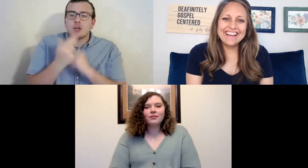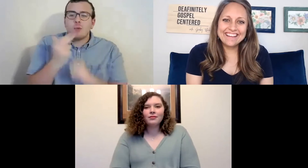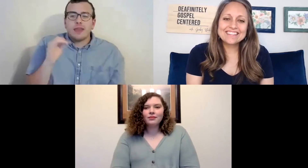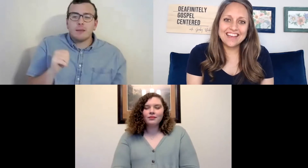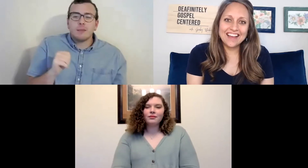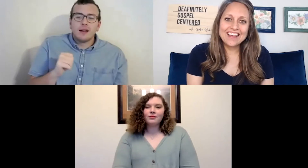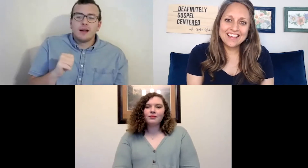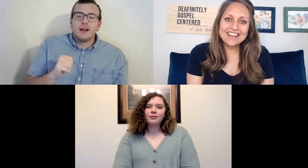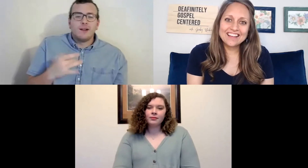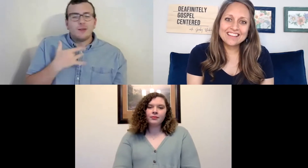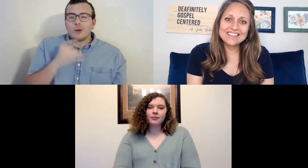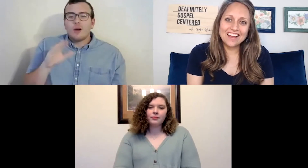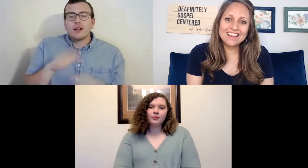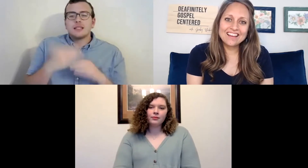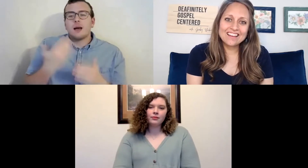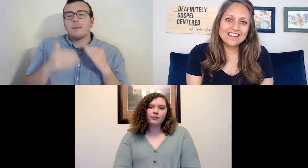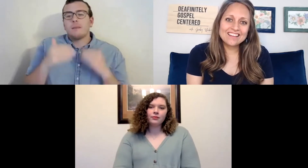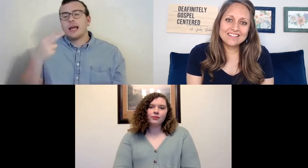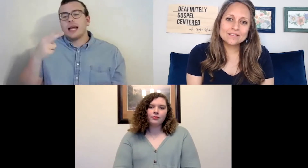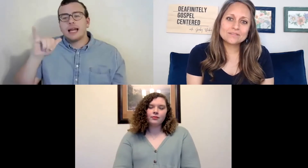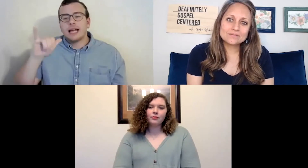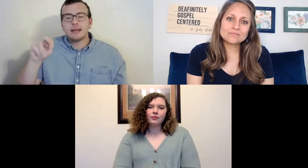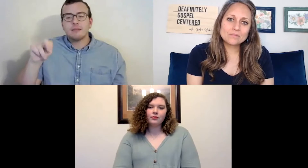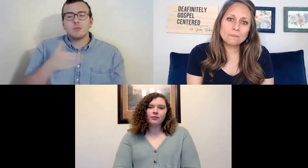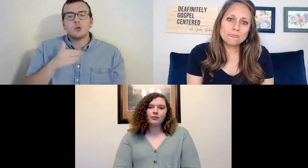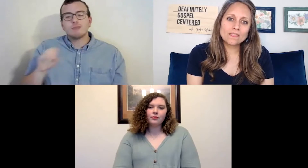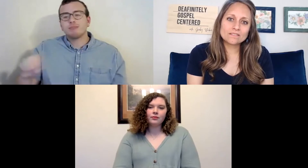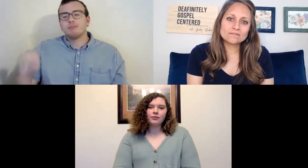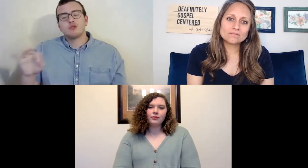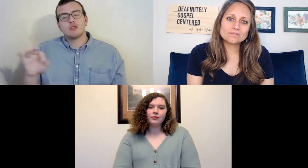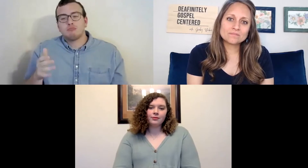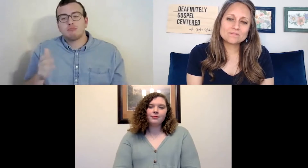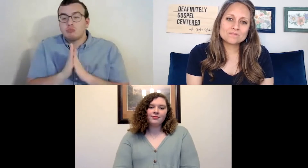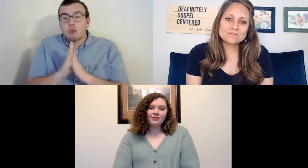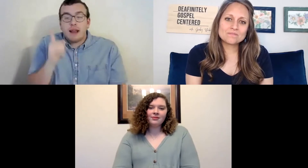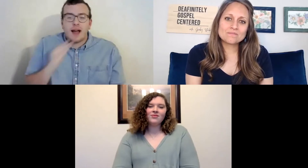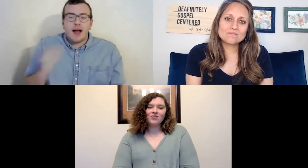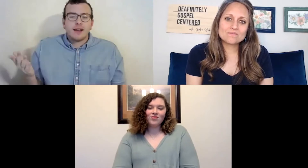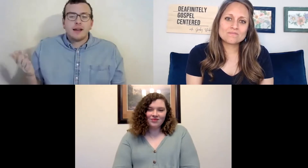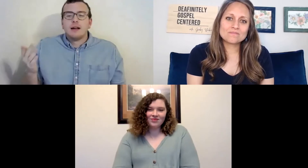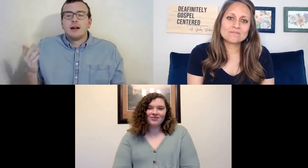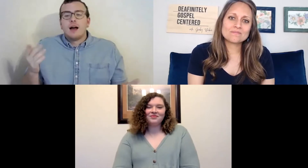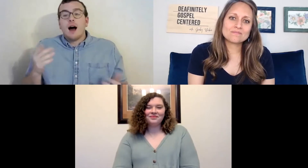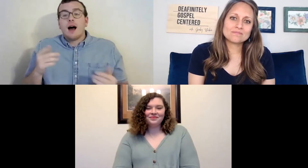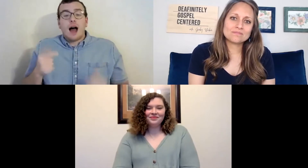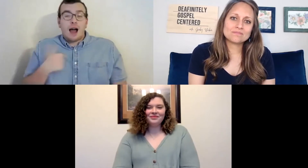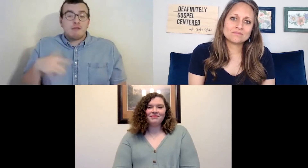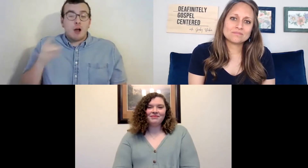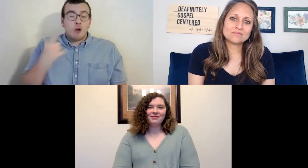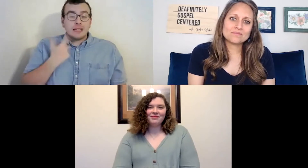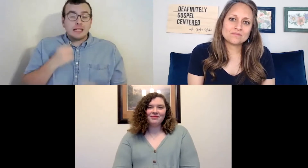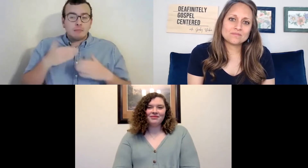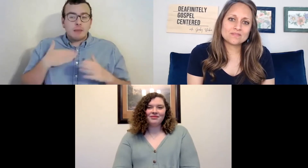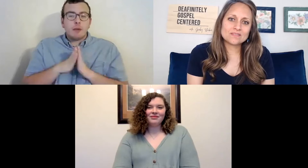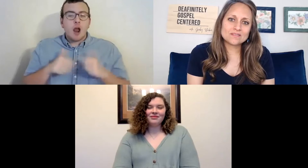and I'll listen to hymns and sermons, and I'll spend time praying. And journaling is something that I found out